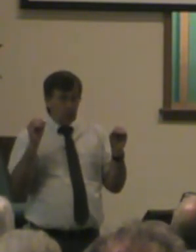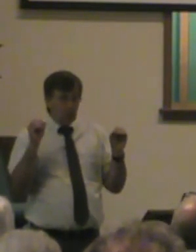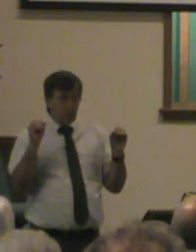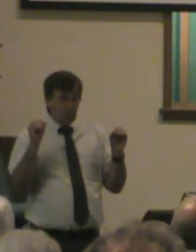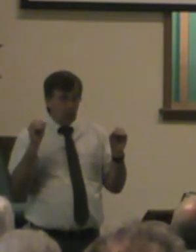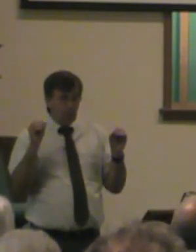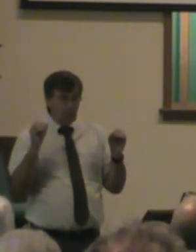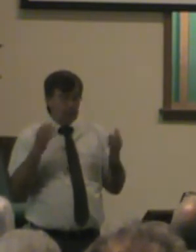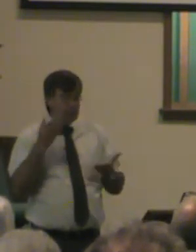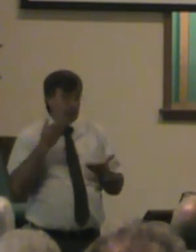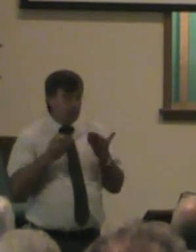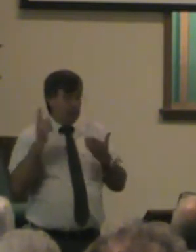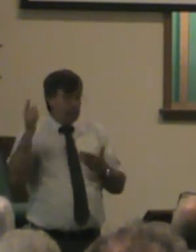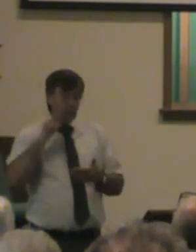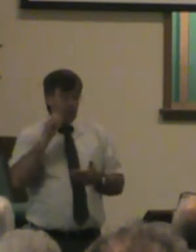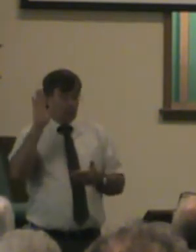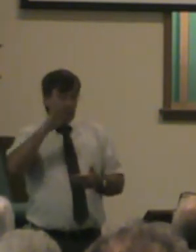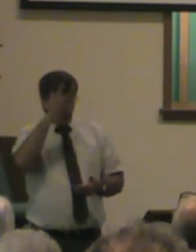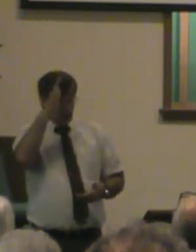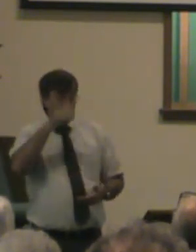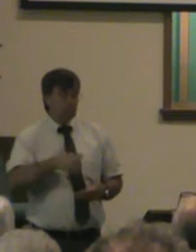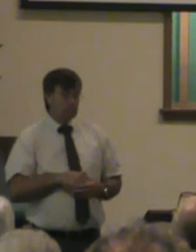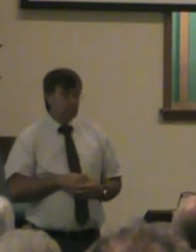then maybe he's not your father.